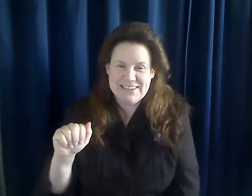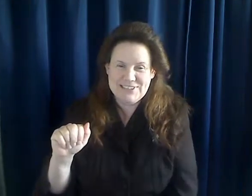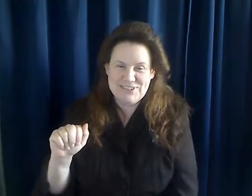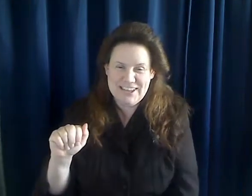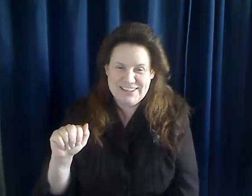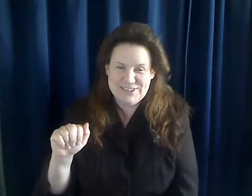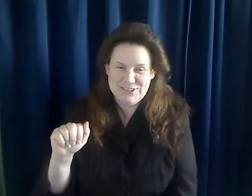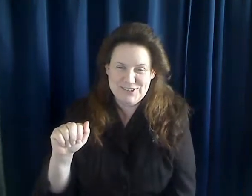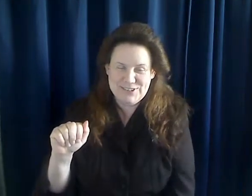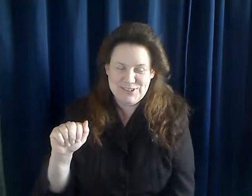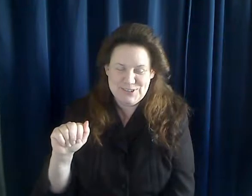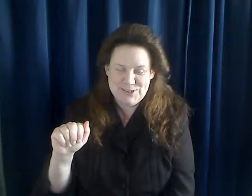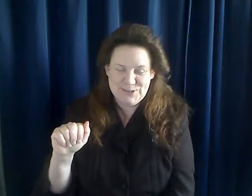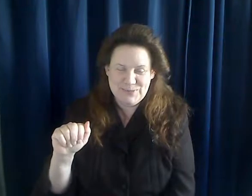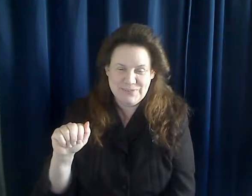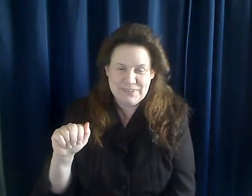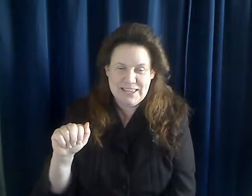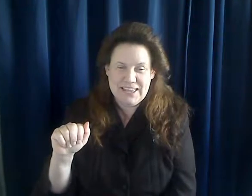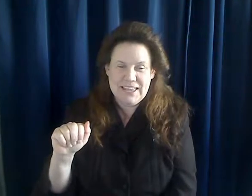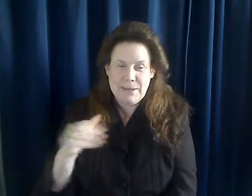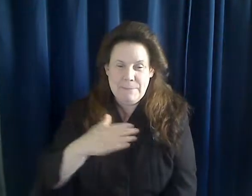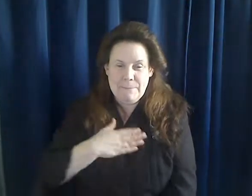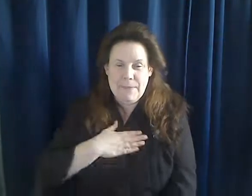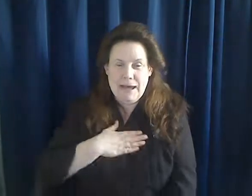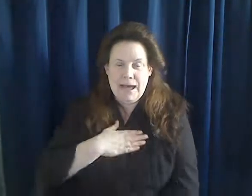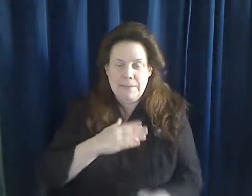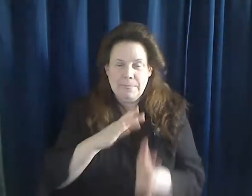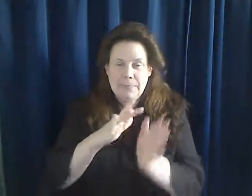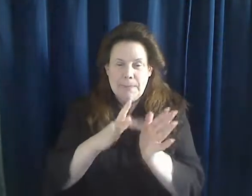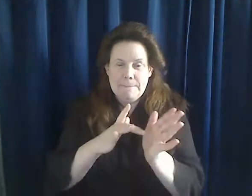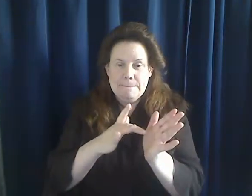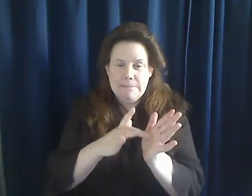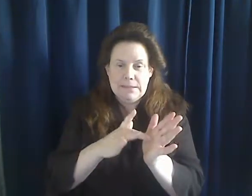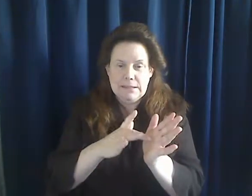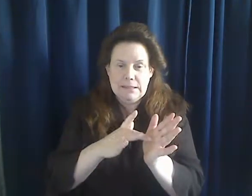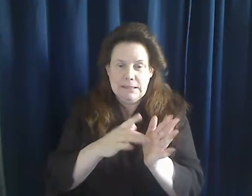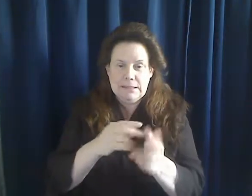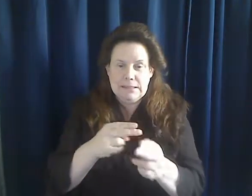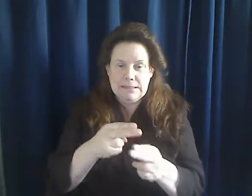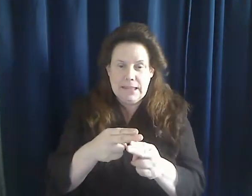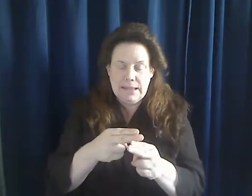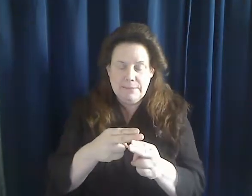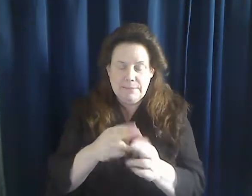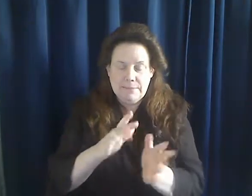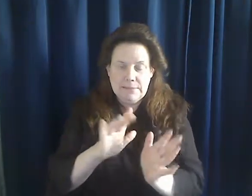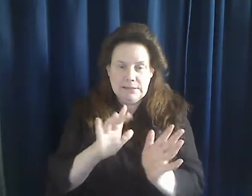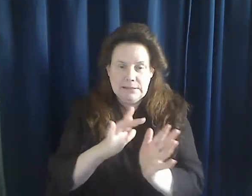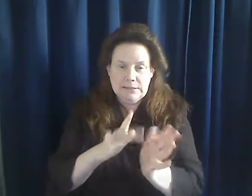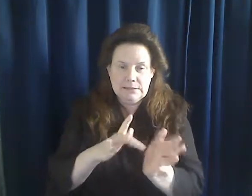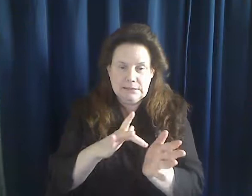a challenge to you. My middle name, middle,